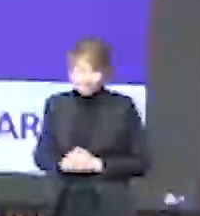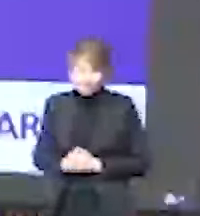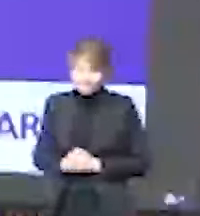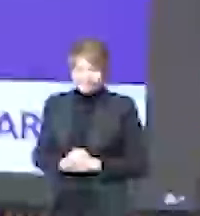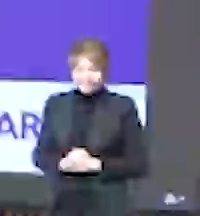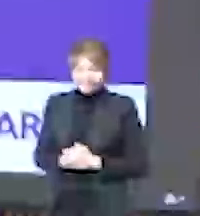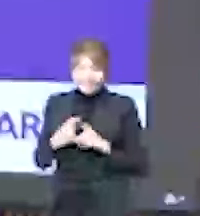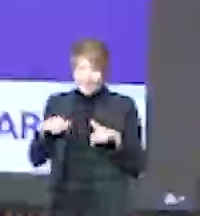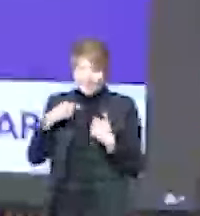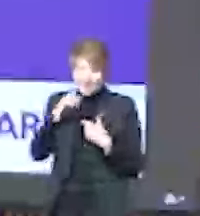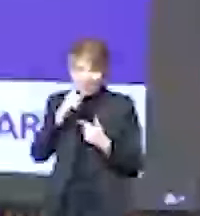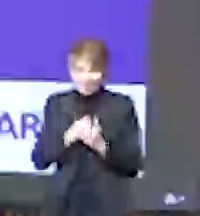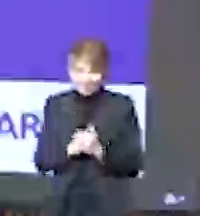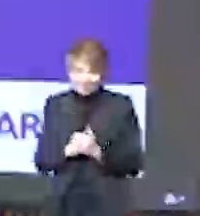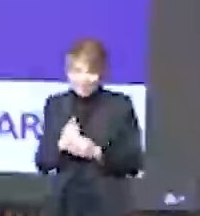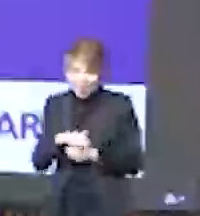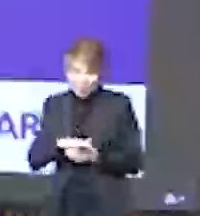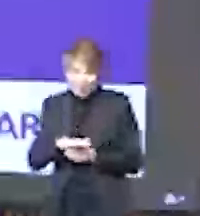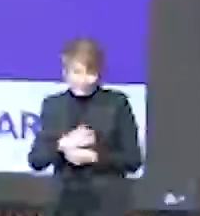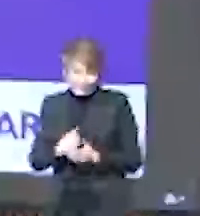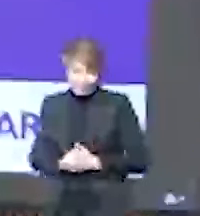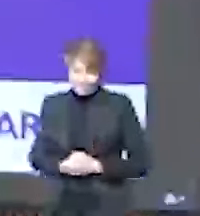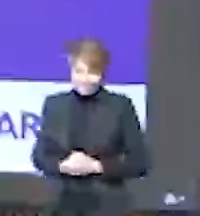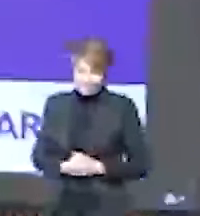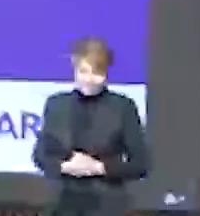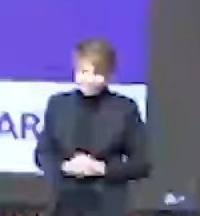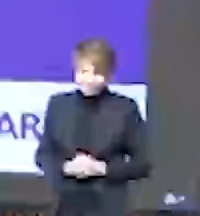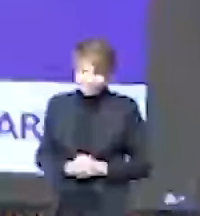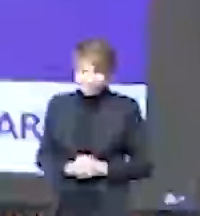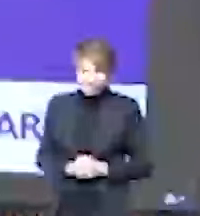We can't go local because